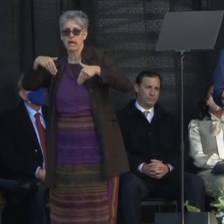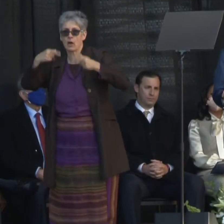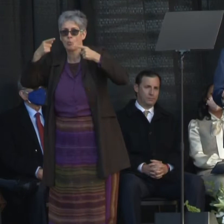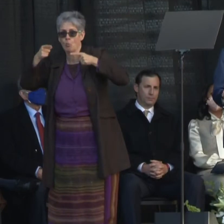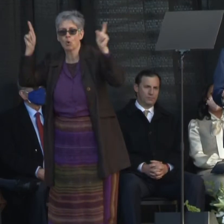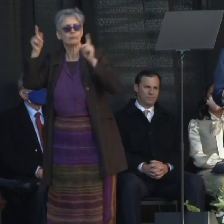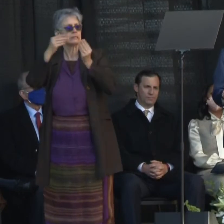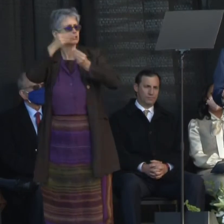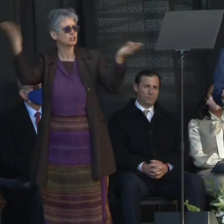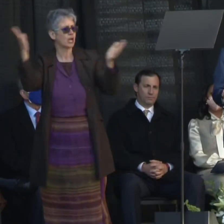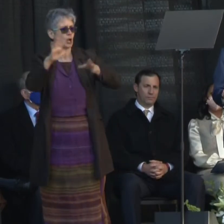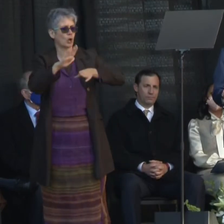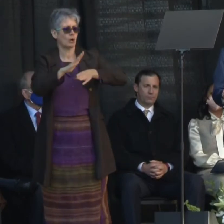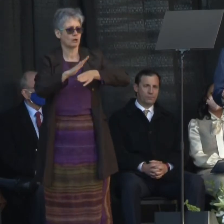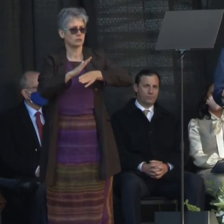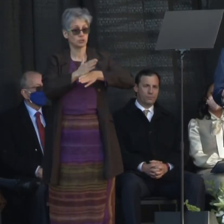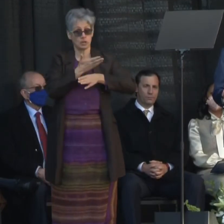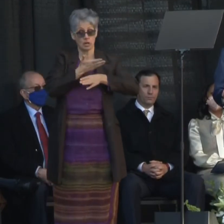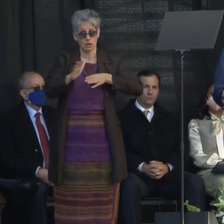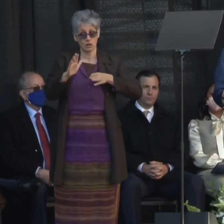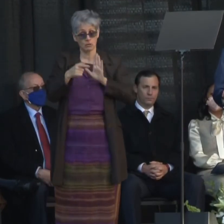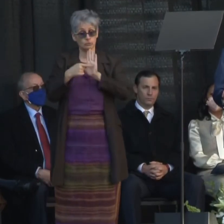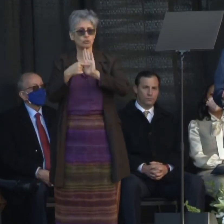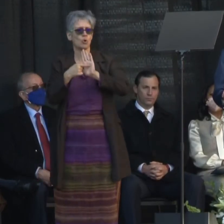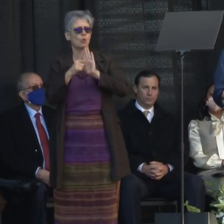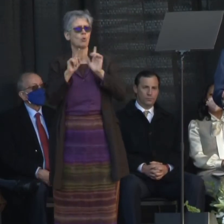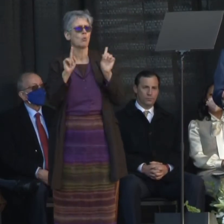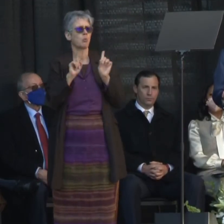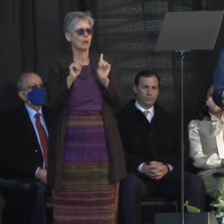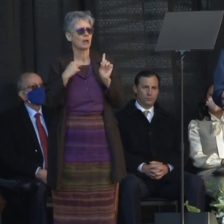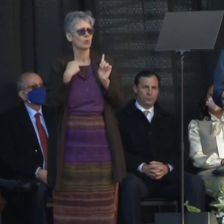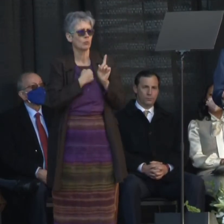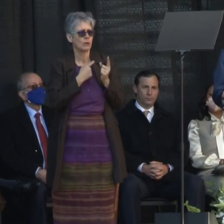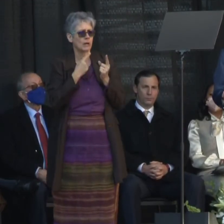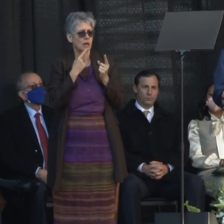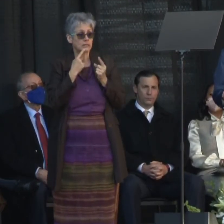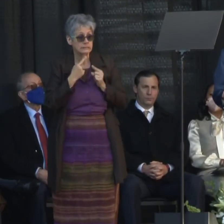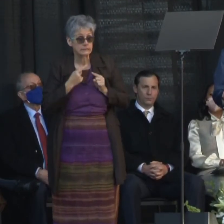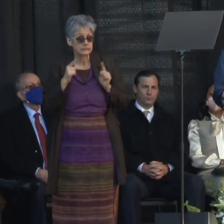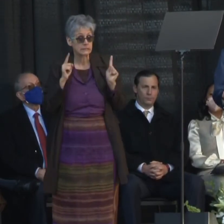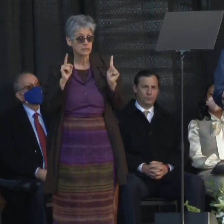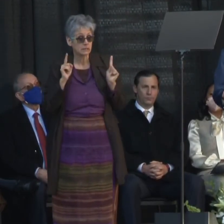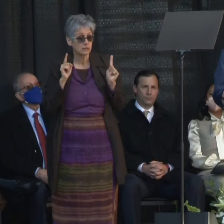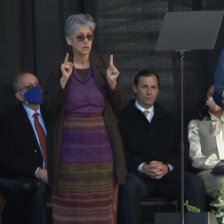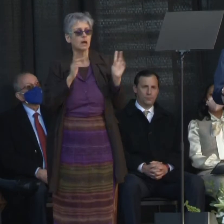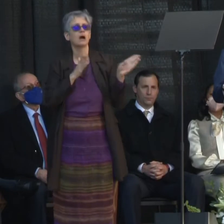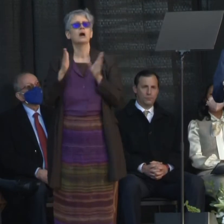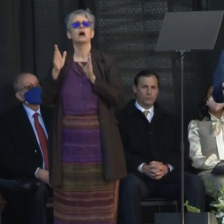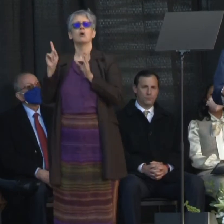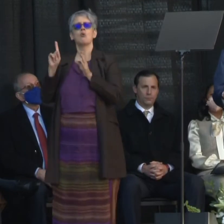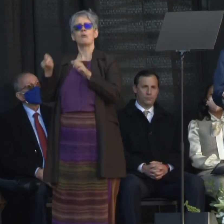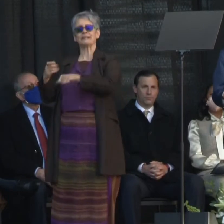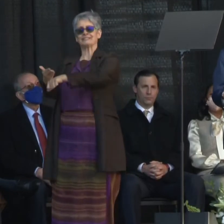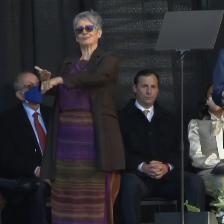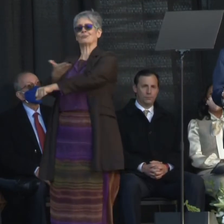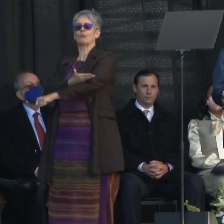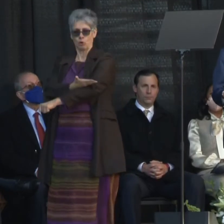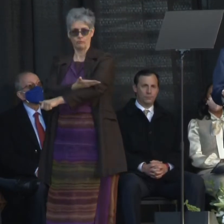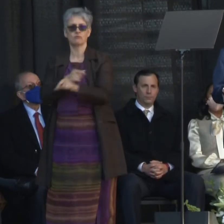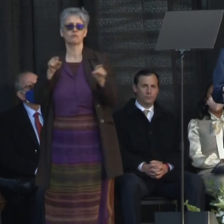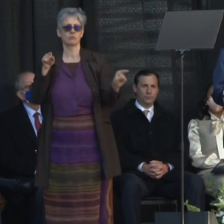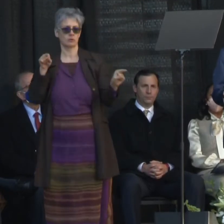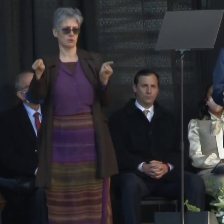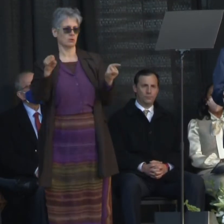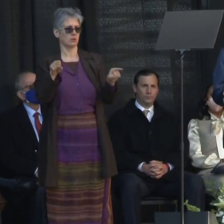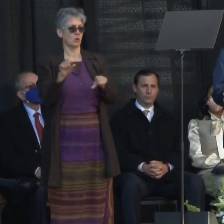that we'll show where we're succeeding and how and where we can improve. We will work with our partners to